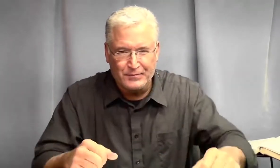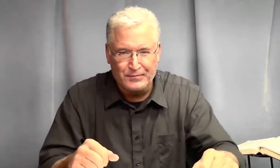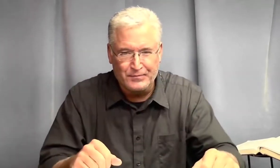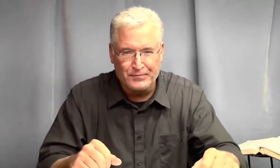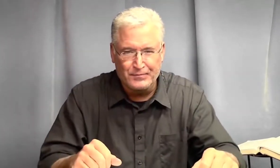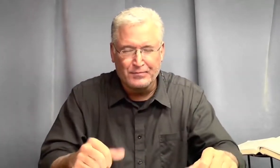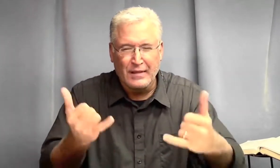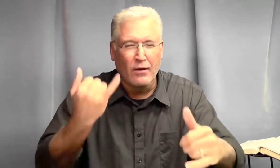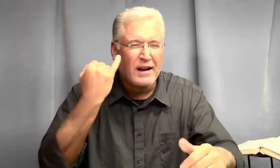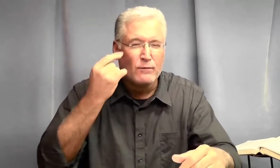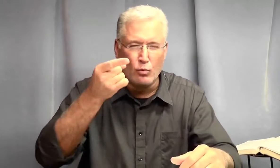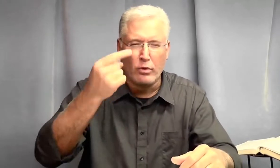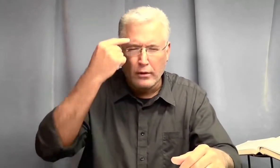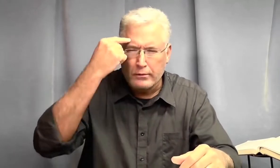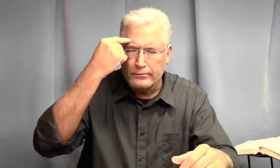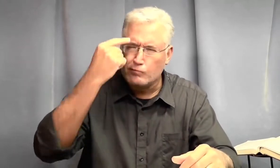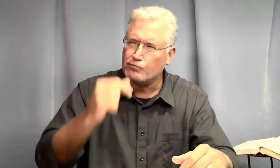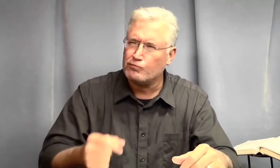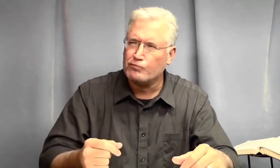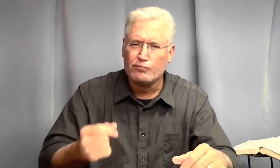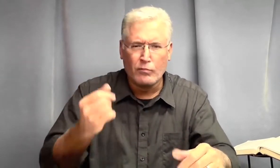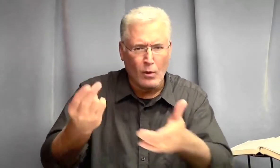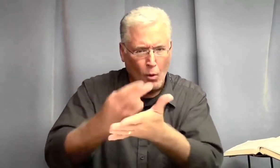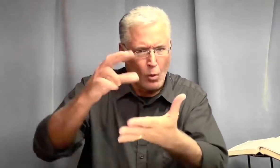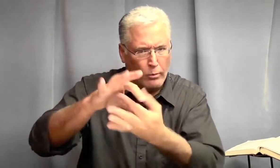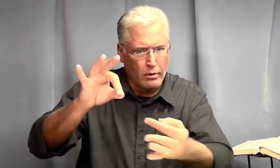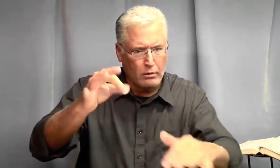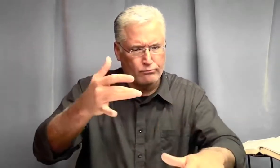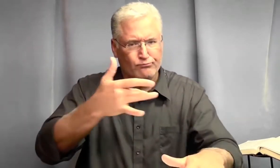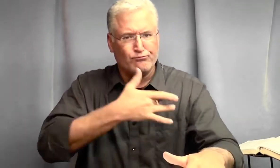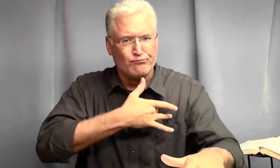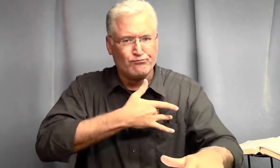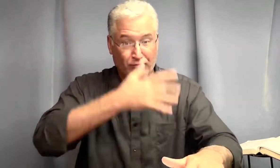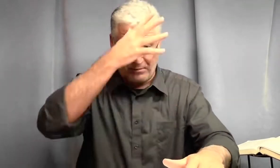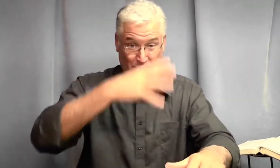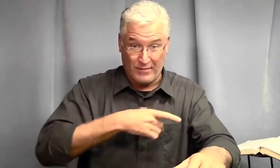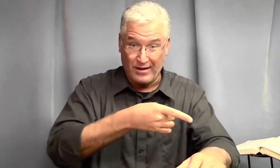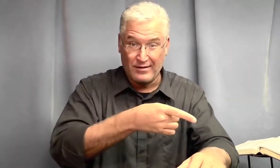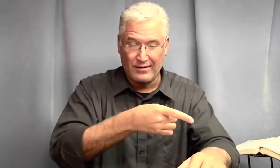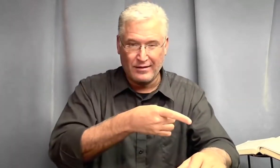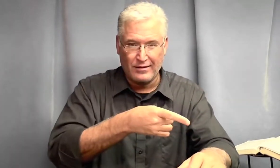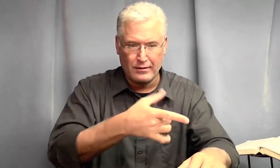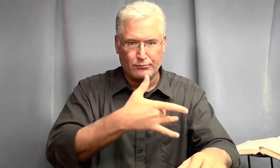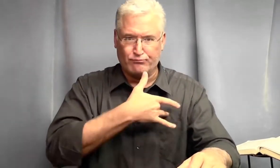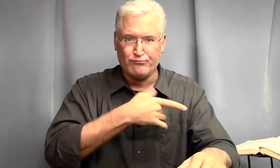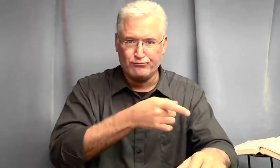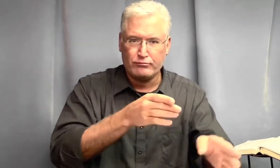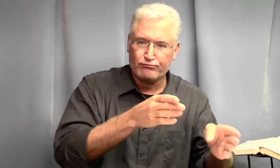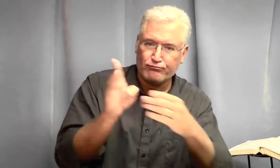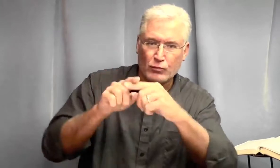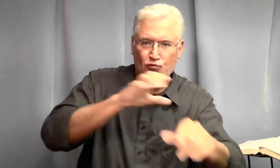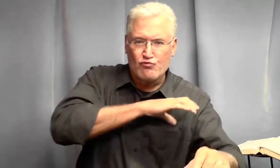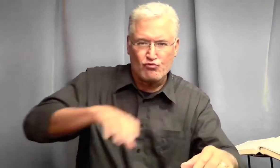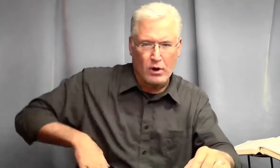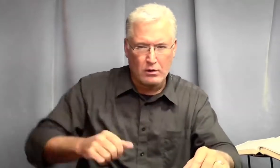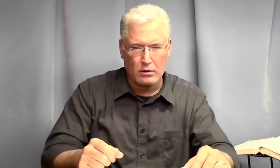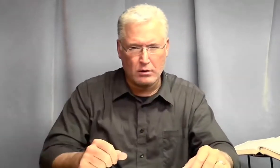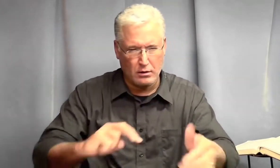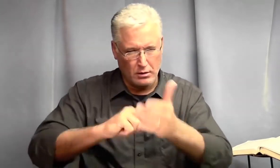free. It's not possible. Suppose you think, well, the Holy Spirit touches a man's heart and then he turns